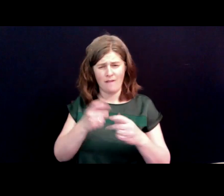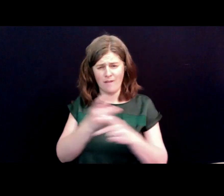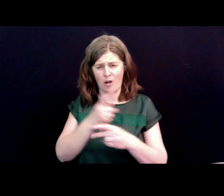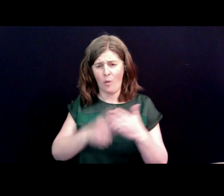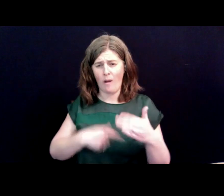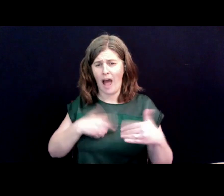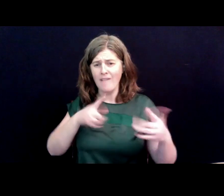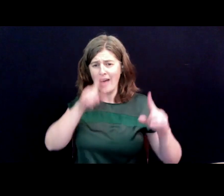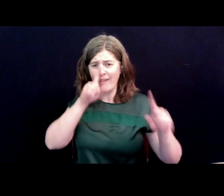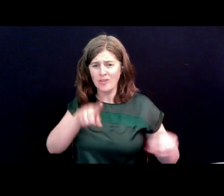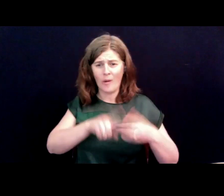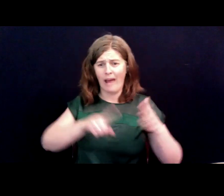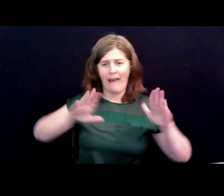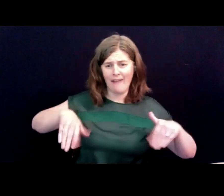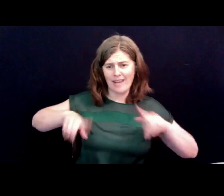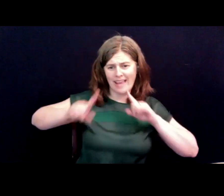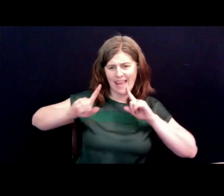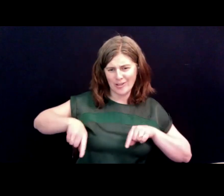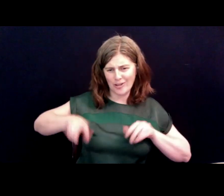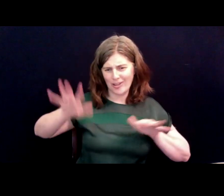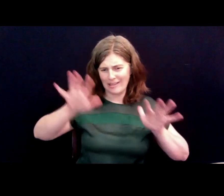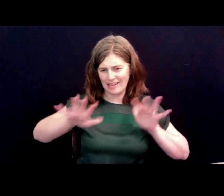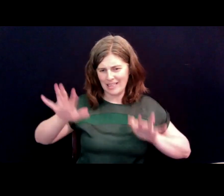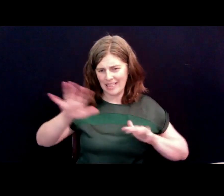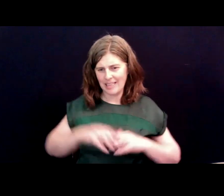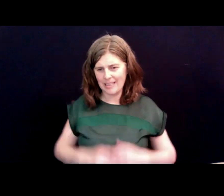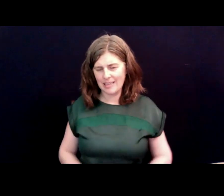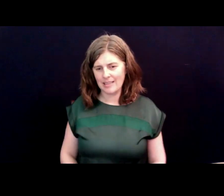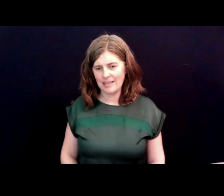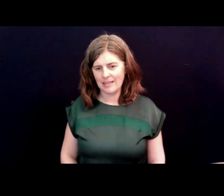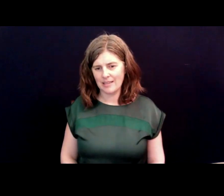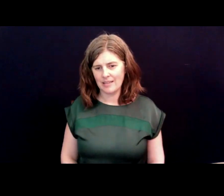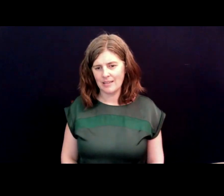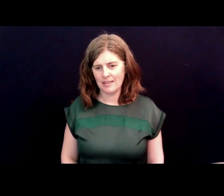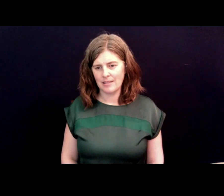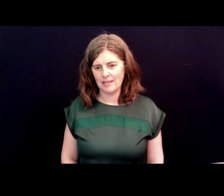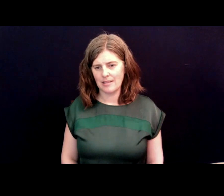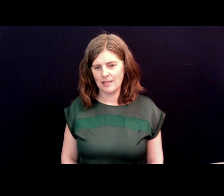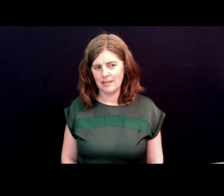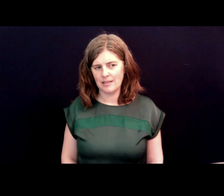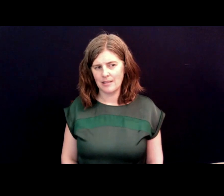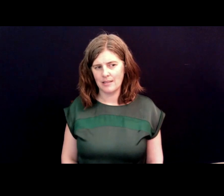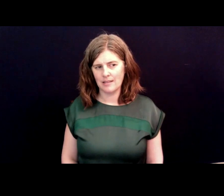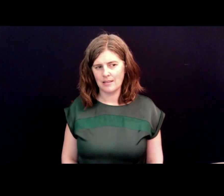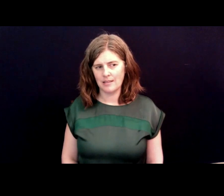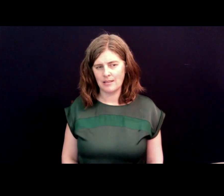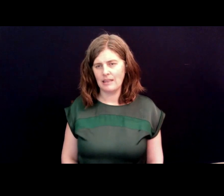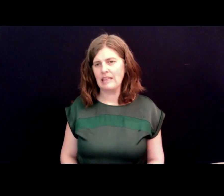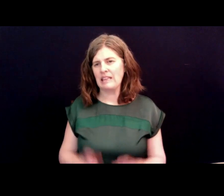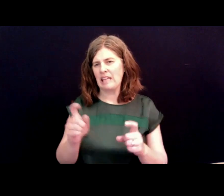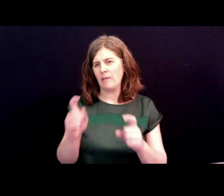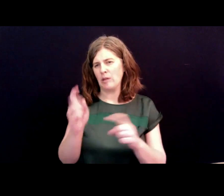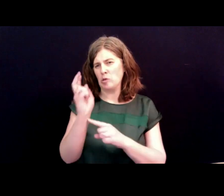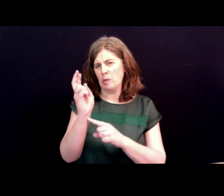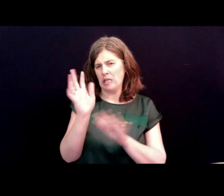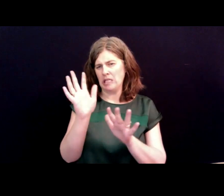what I haven't answered. So hang on one second. So give me like 2 minutes, not even 2 minutes. When I say 2 minutes,